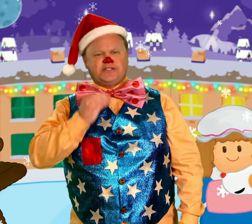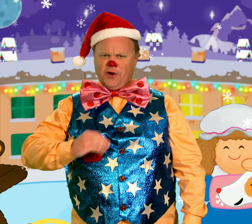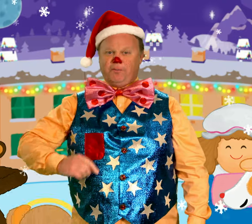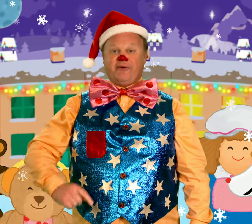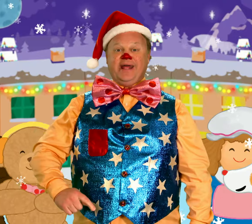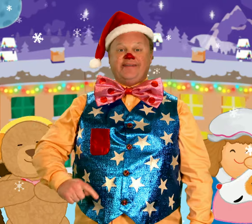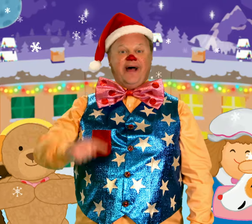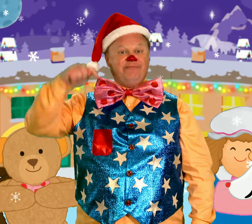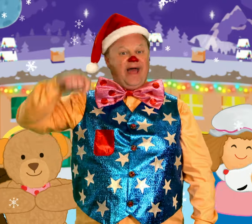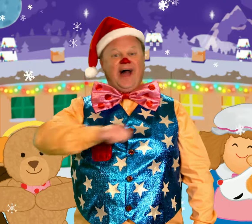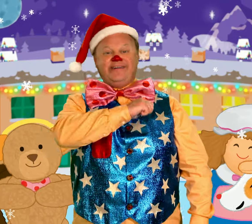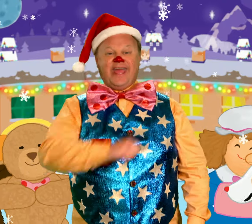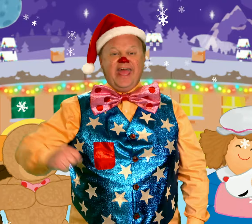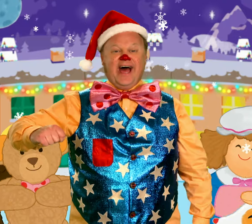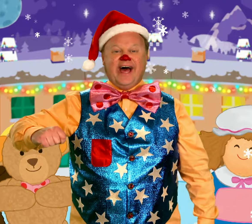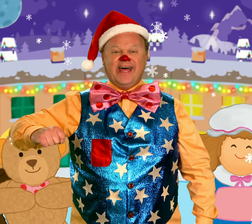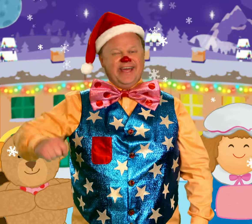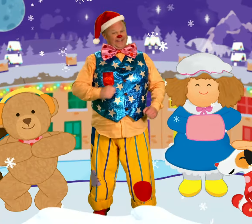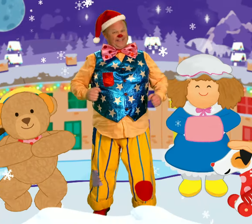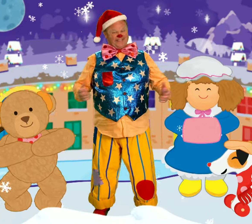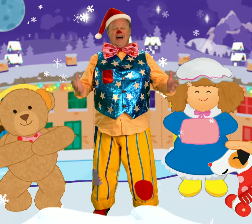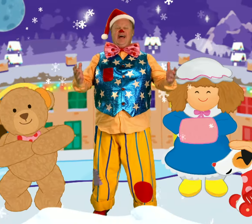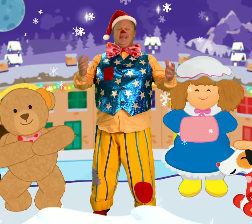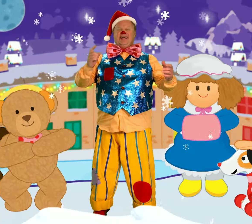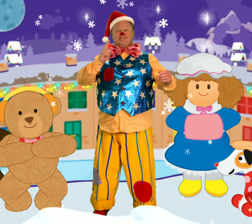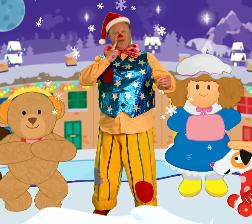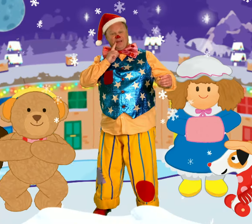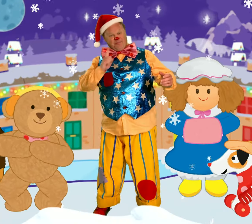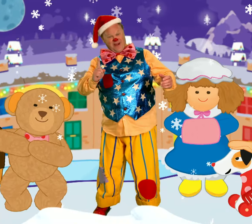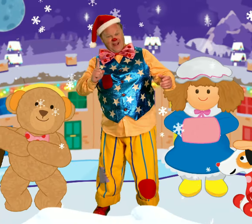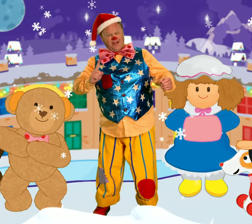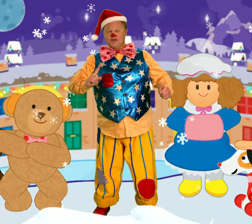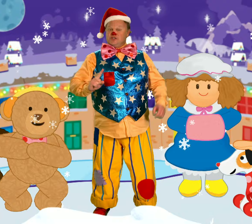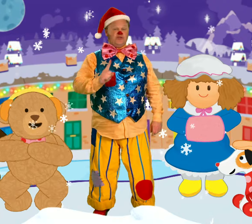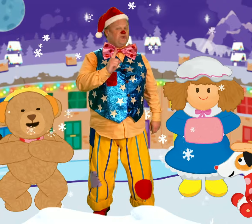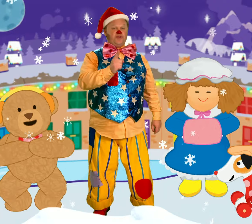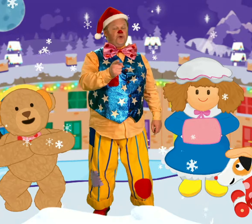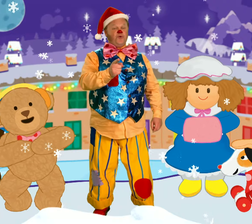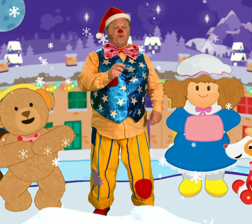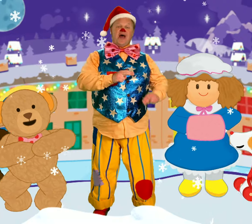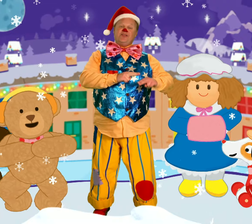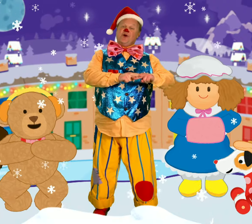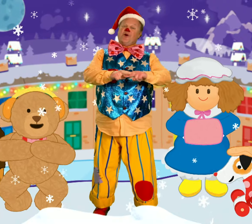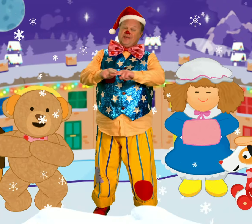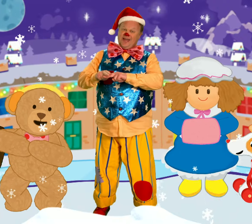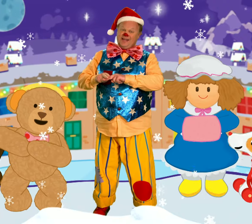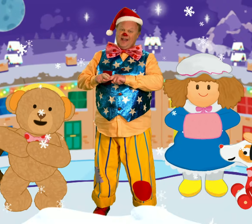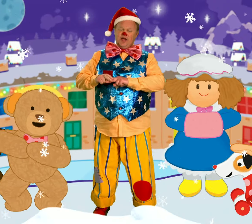So bring some out here. Good tidings we bring to you and your kin.